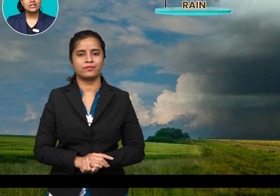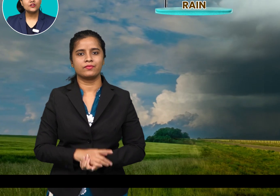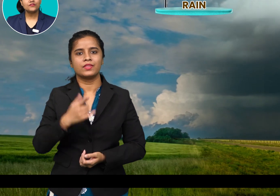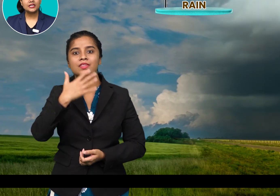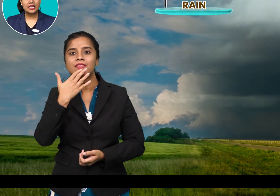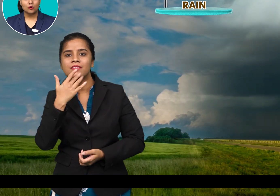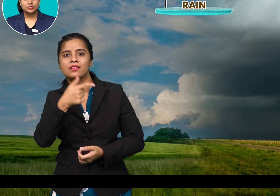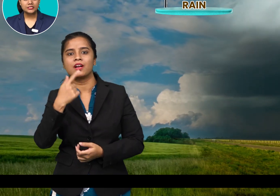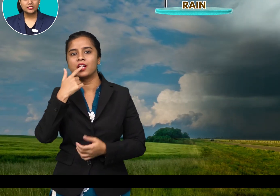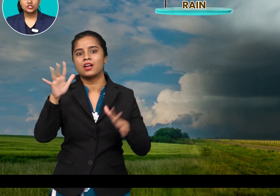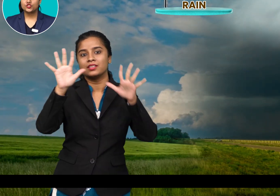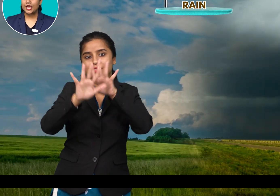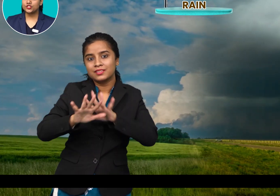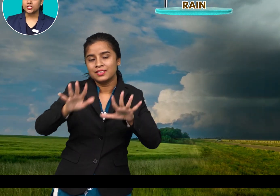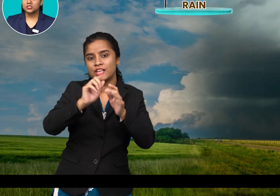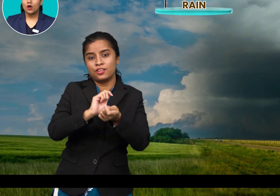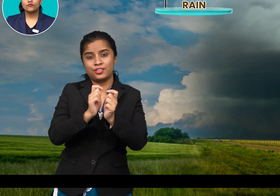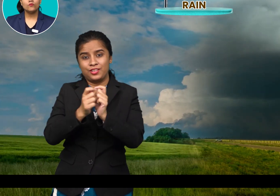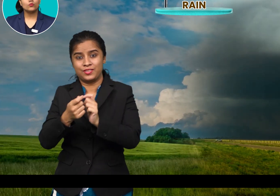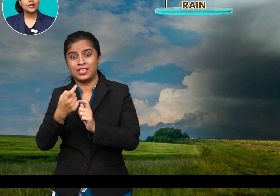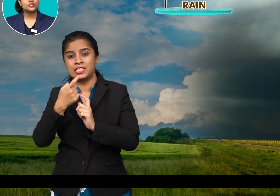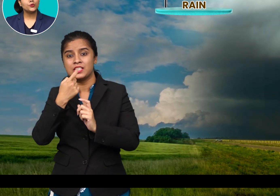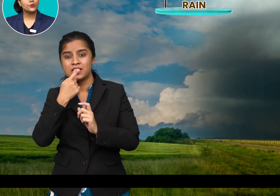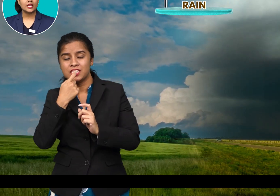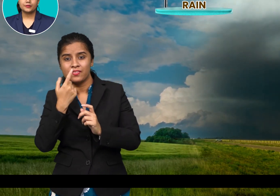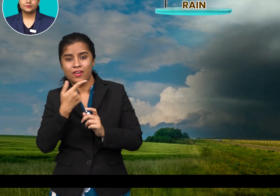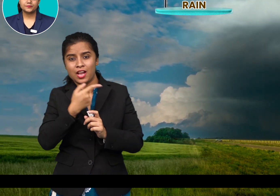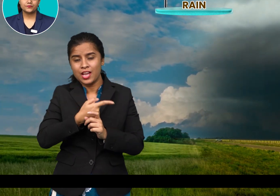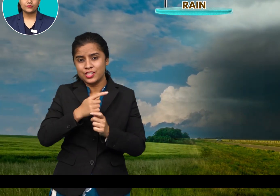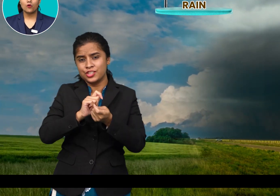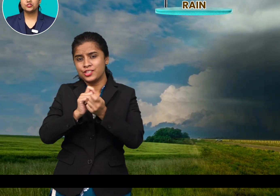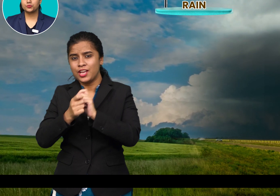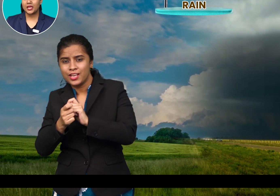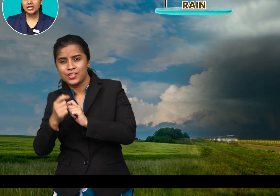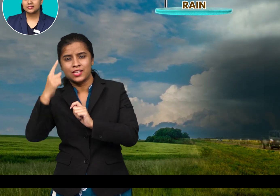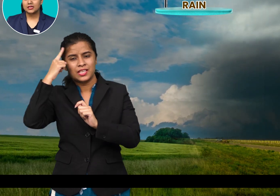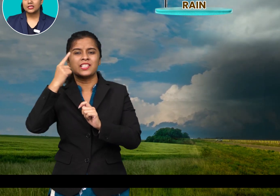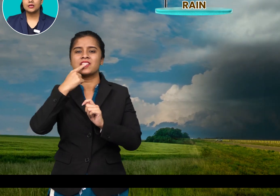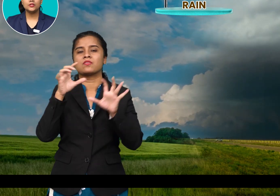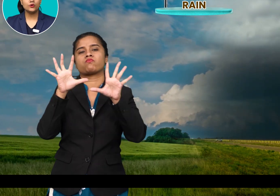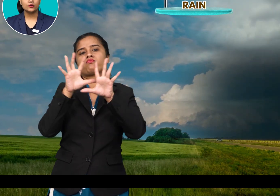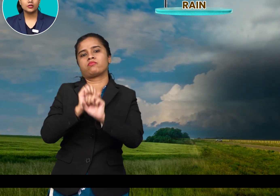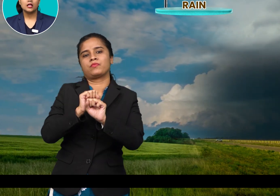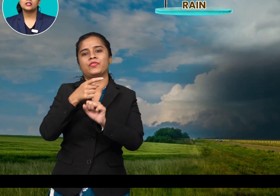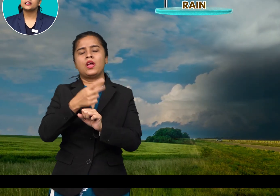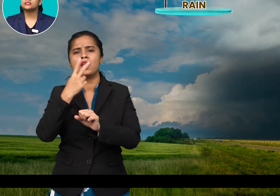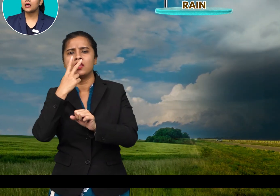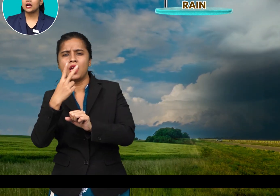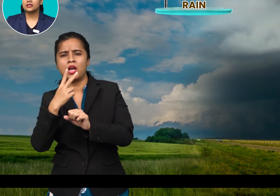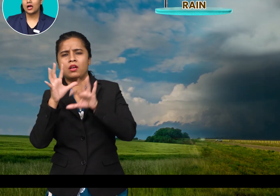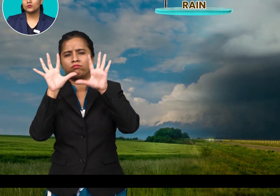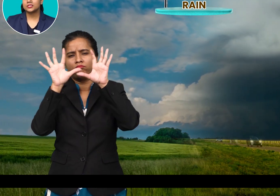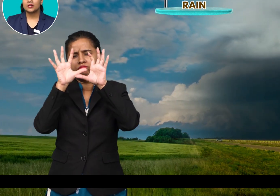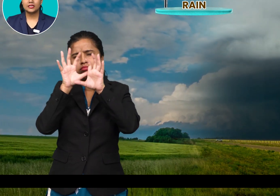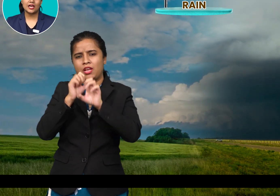The color of the clouds changes from white to grey, which makes them look like a